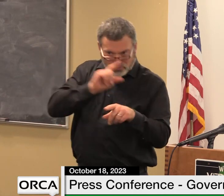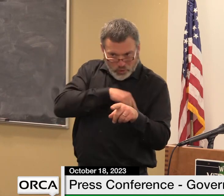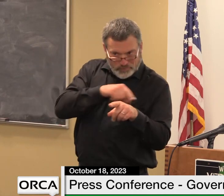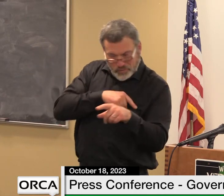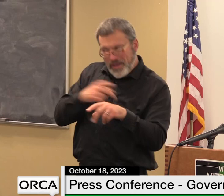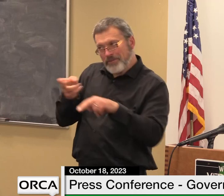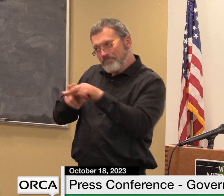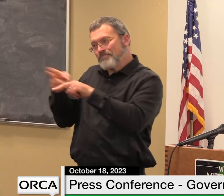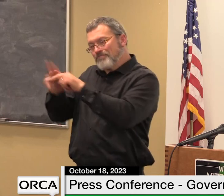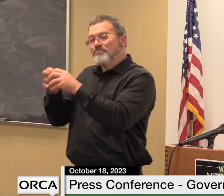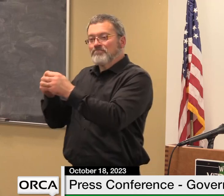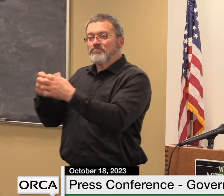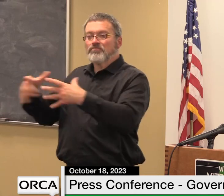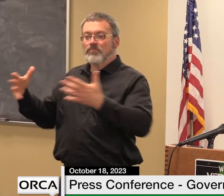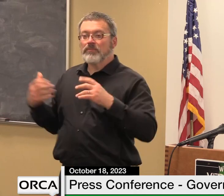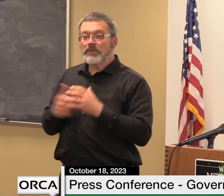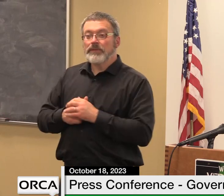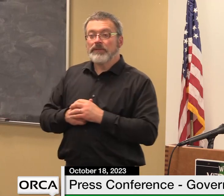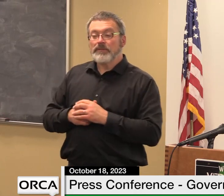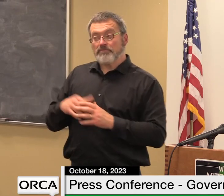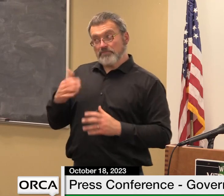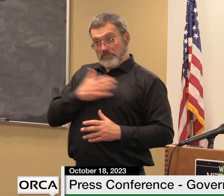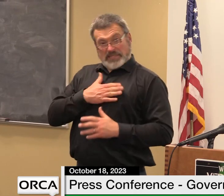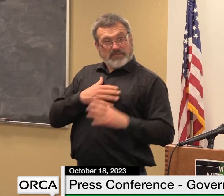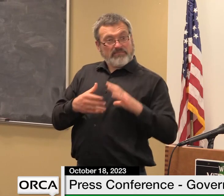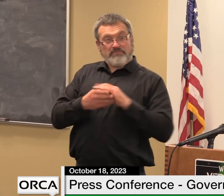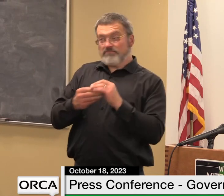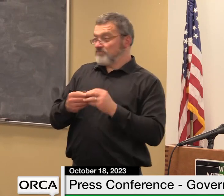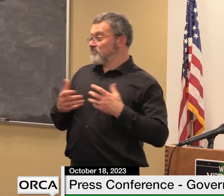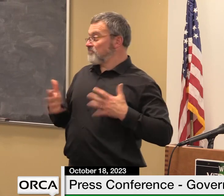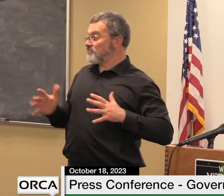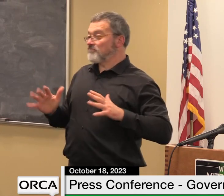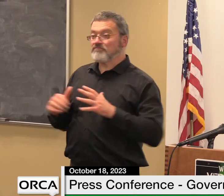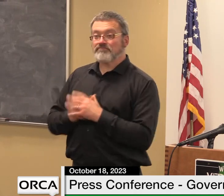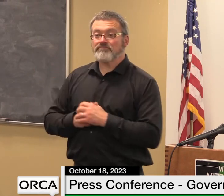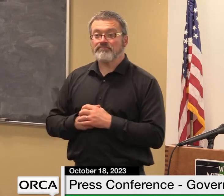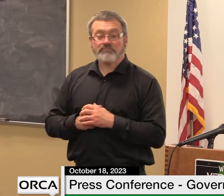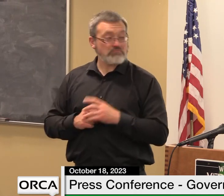And that's what we have to offer today. Subject to any questions, sir?